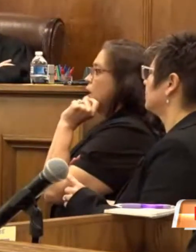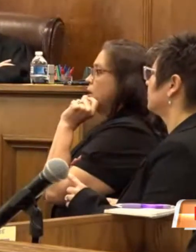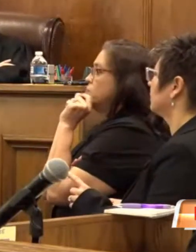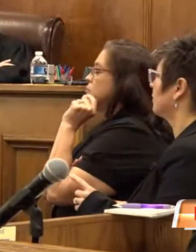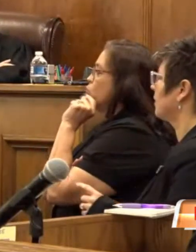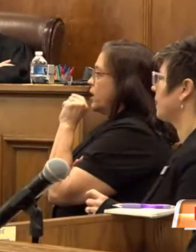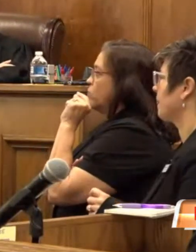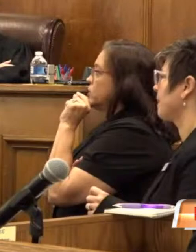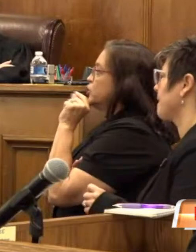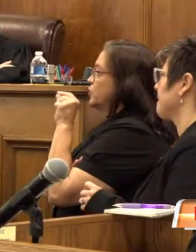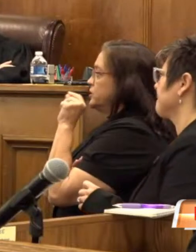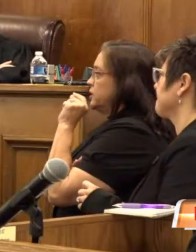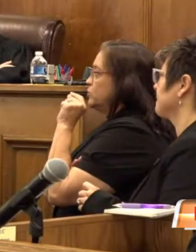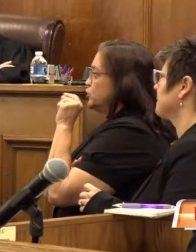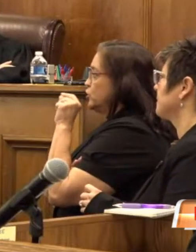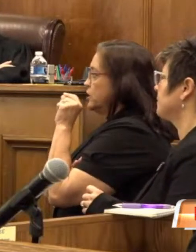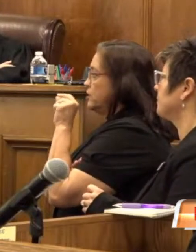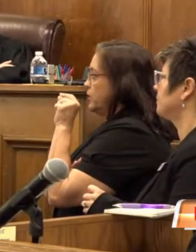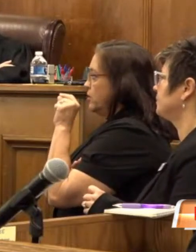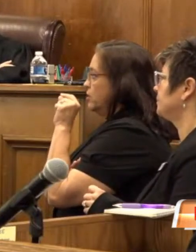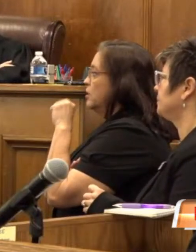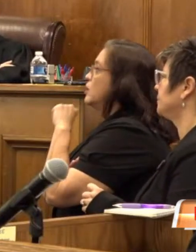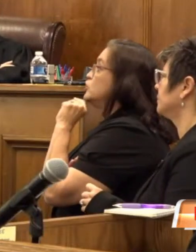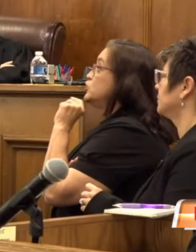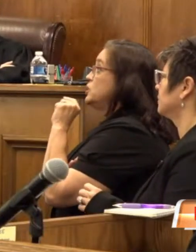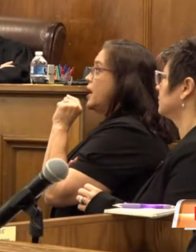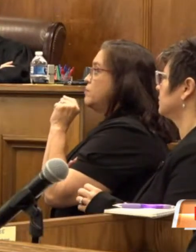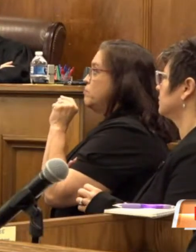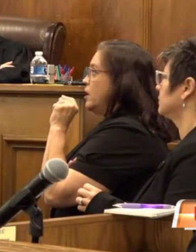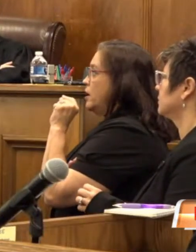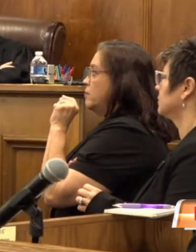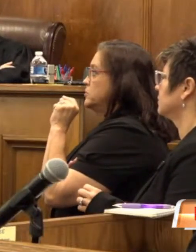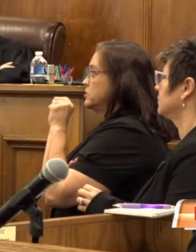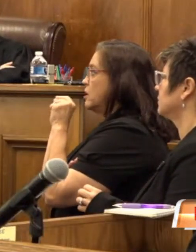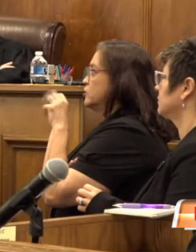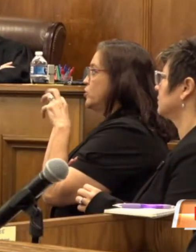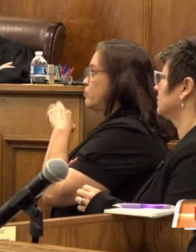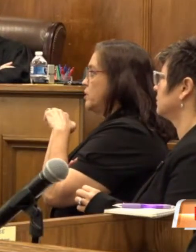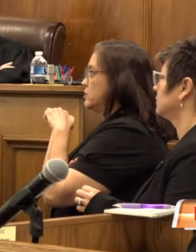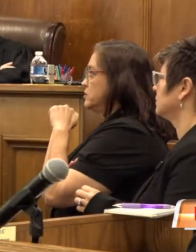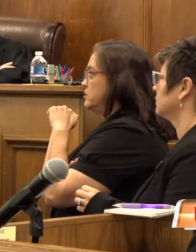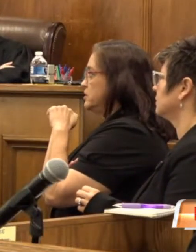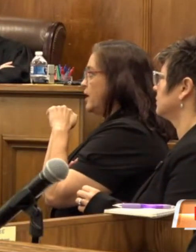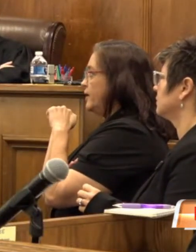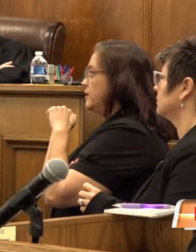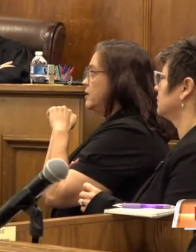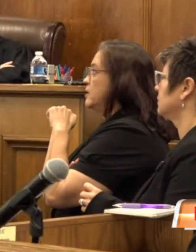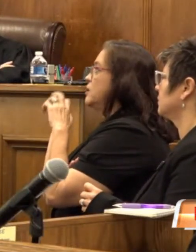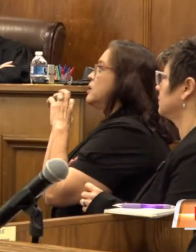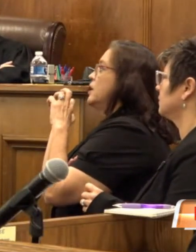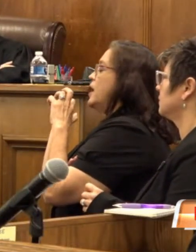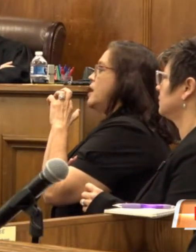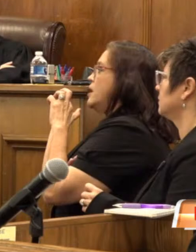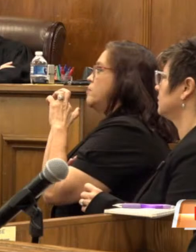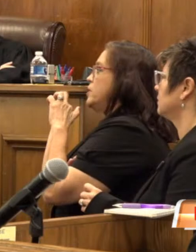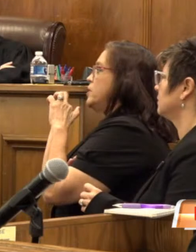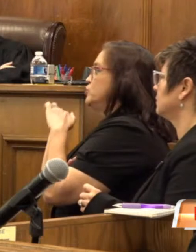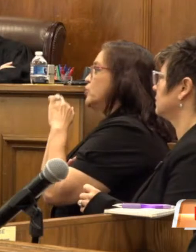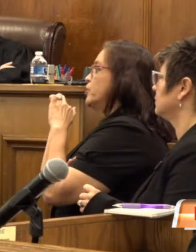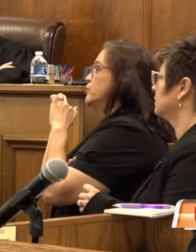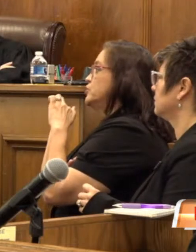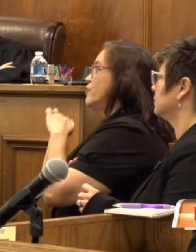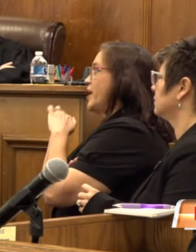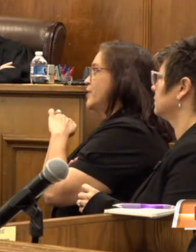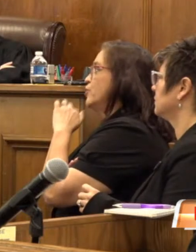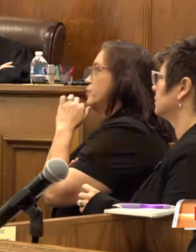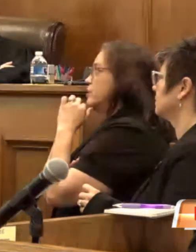So when I walked in, Christina was looking in a mirror. She had socks with balls inside, and